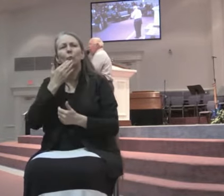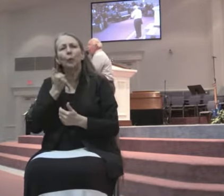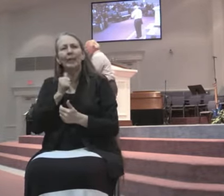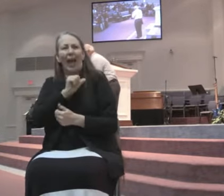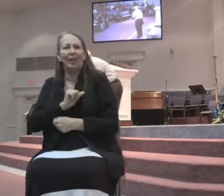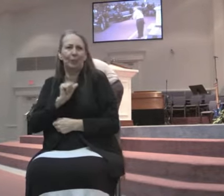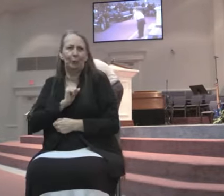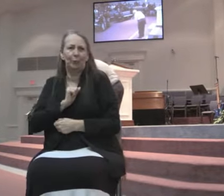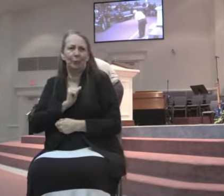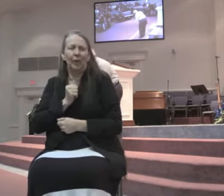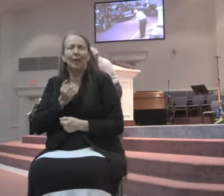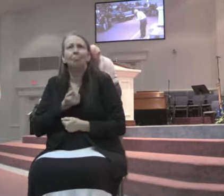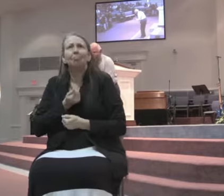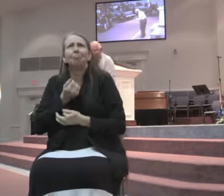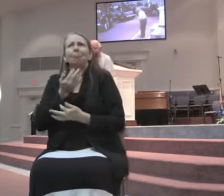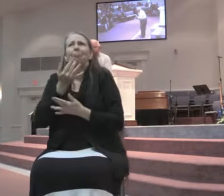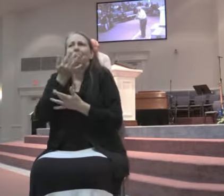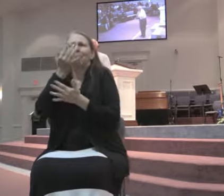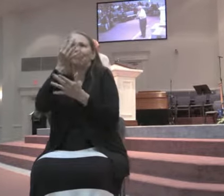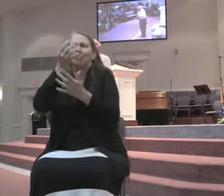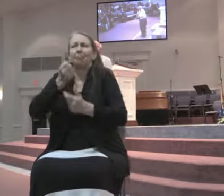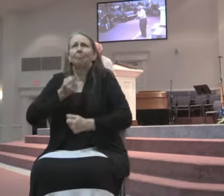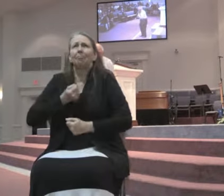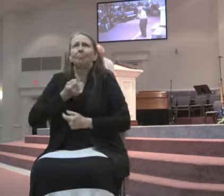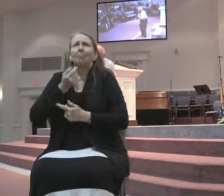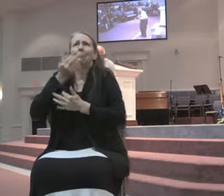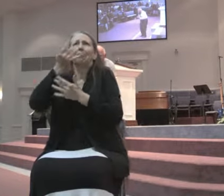odor out of your inside.